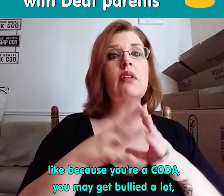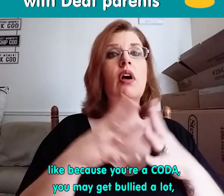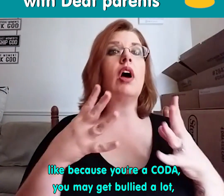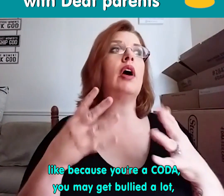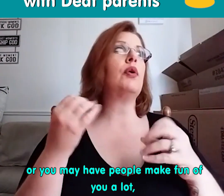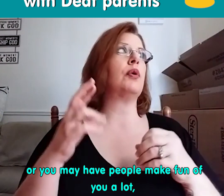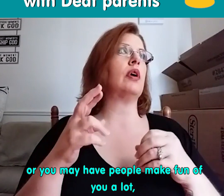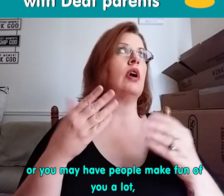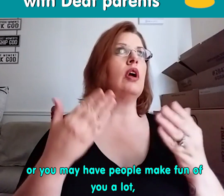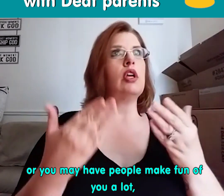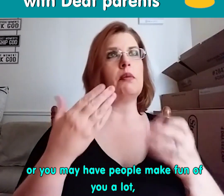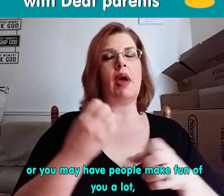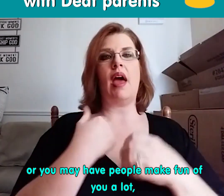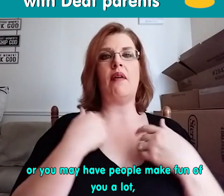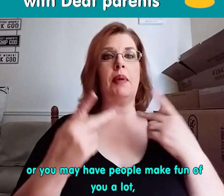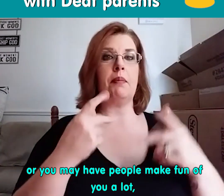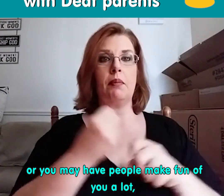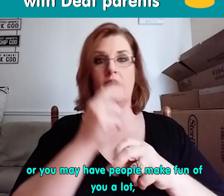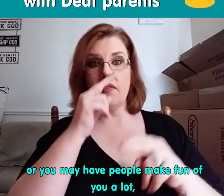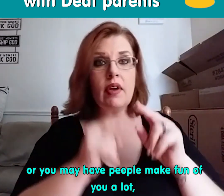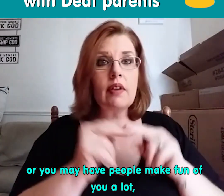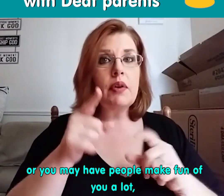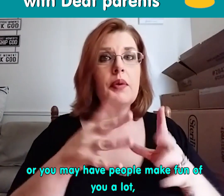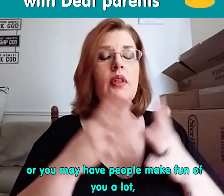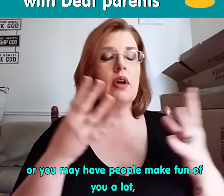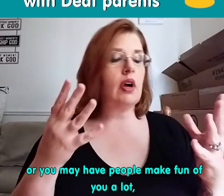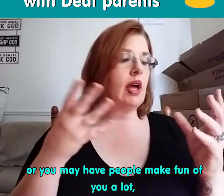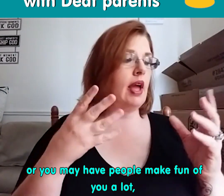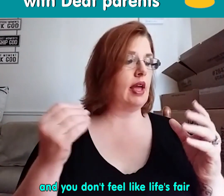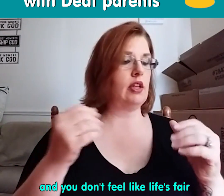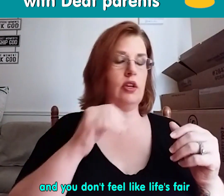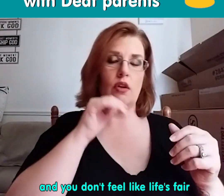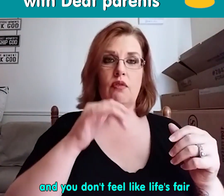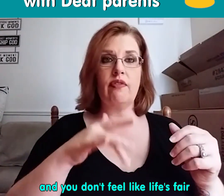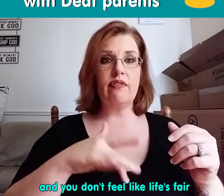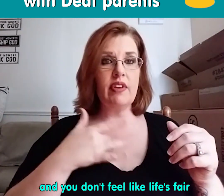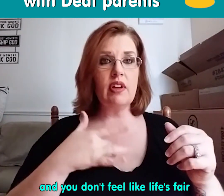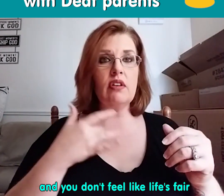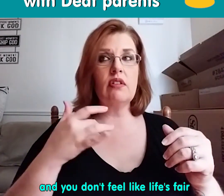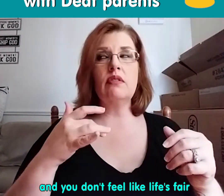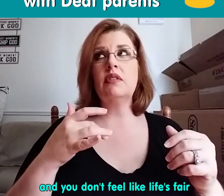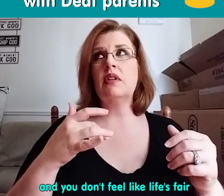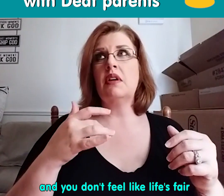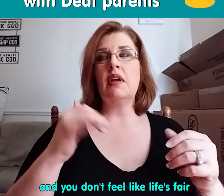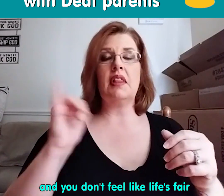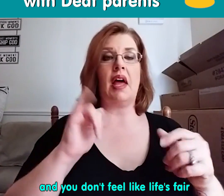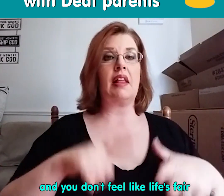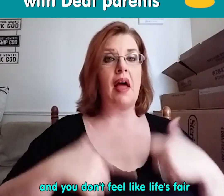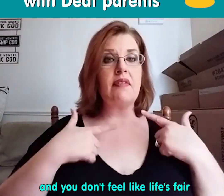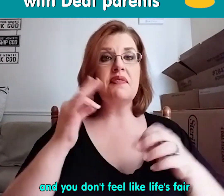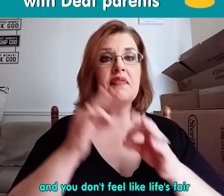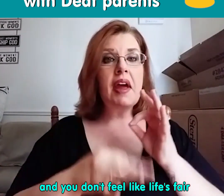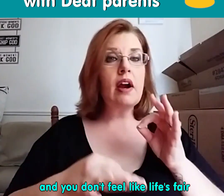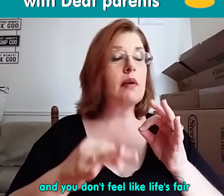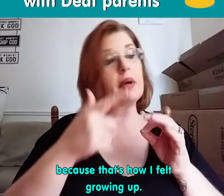a lot, or you may have people make fun of you a lot, and you don't feel like life's fair,